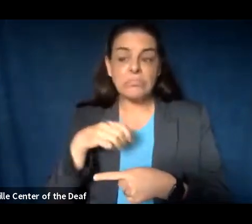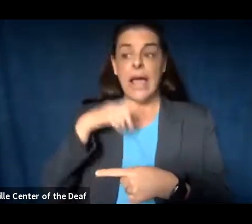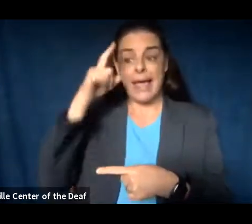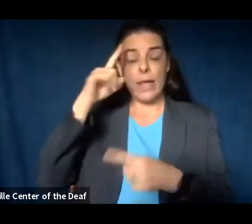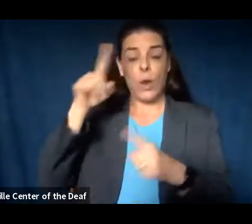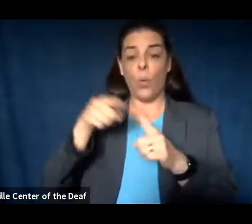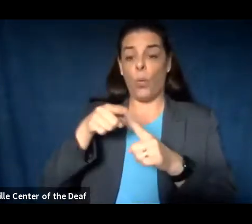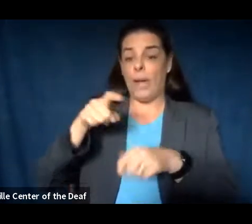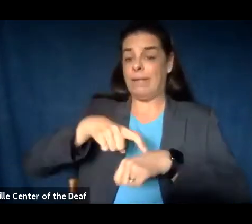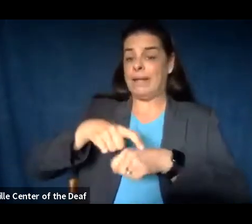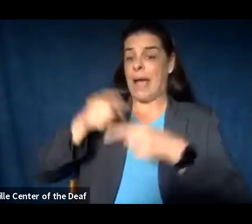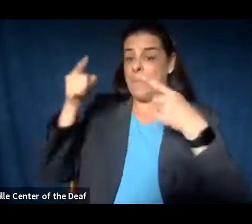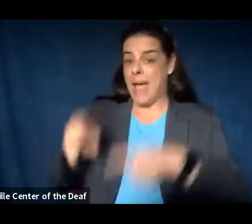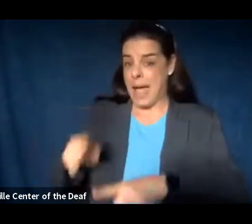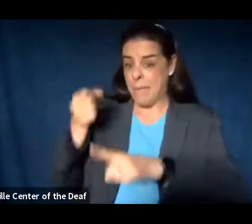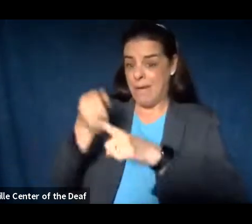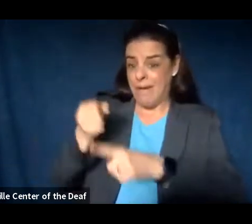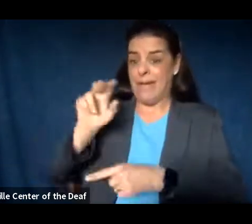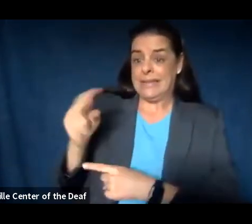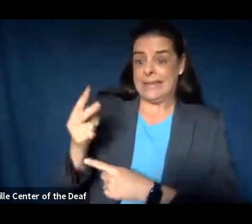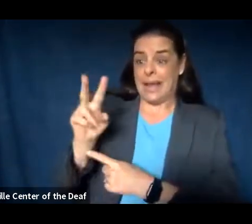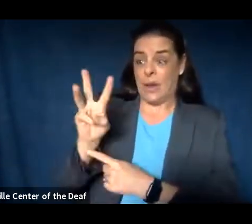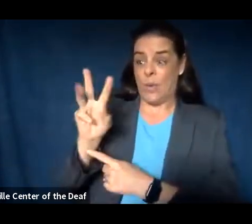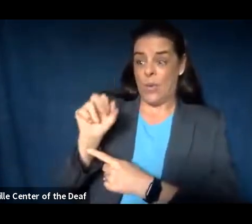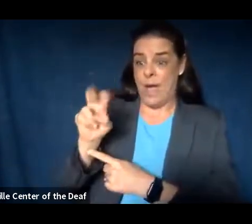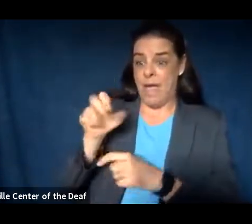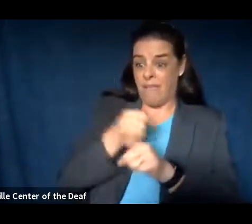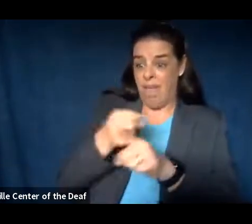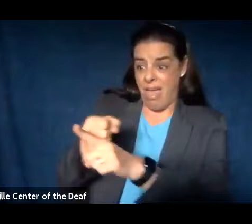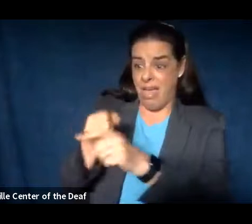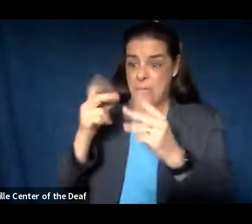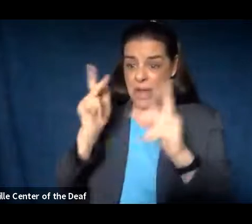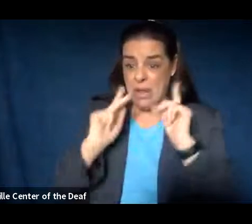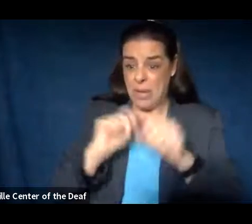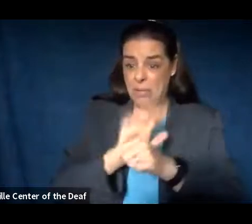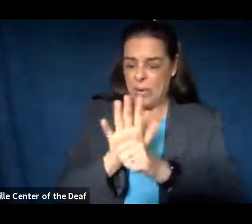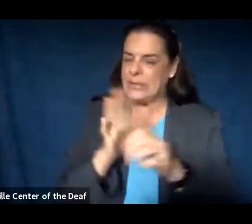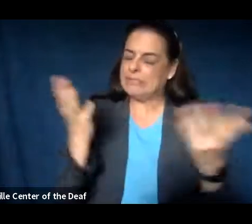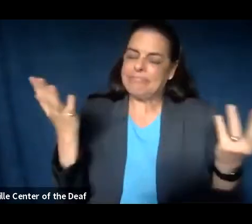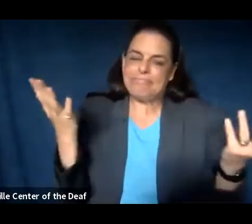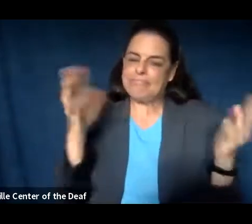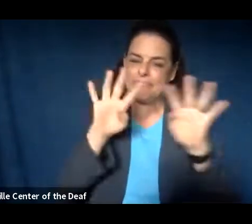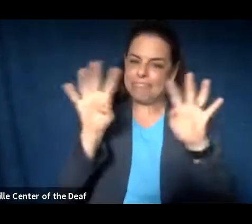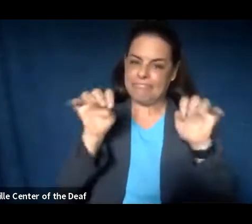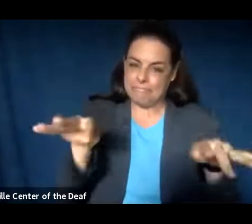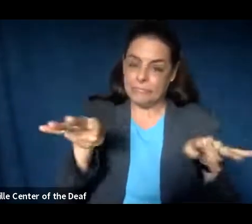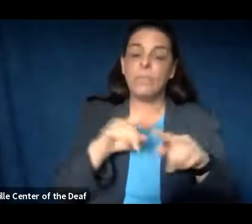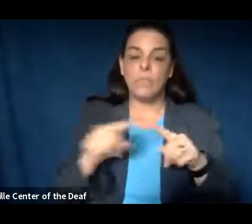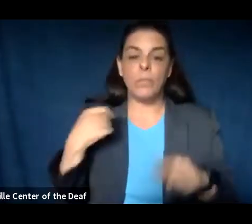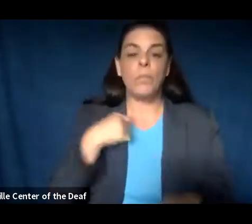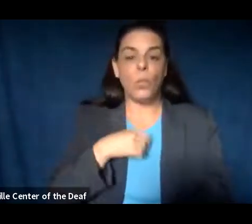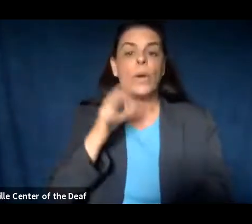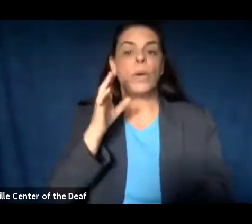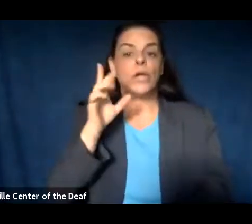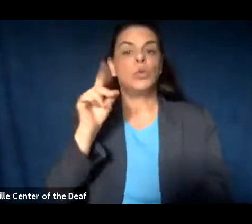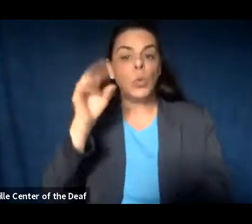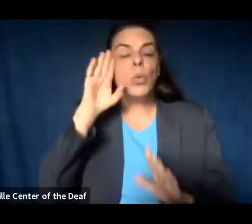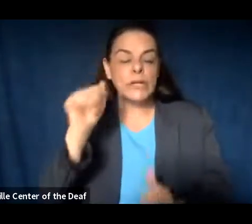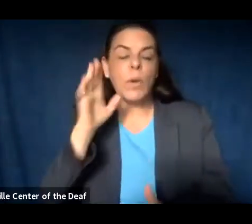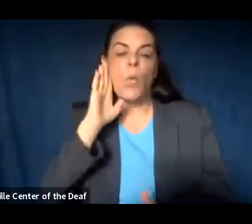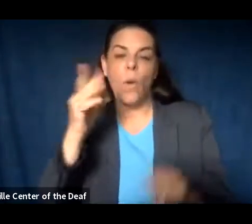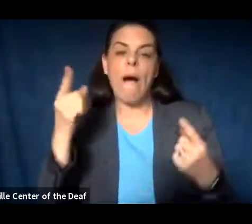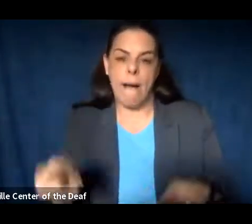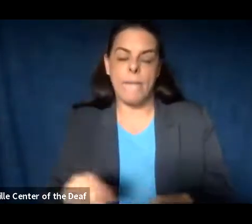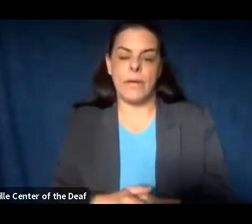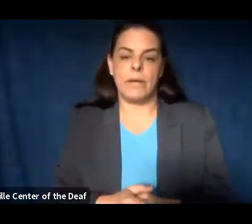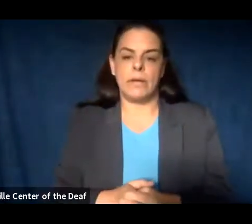that second wave might be is a little bit up in the air. I've seen different things, but we absolutely do expect another wave at some point. I think